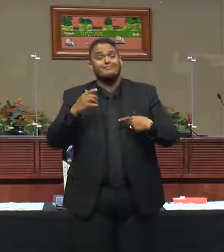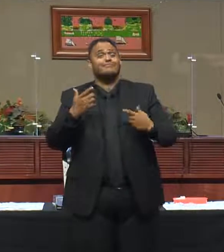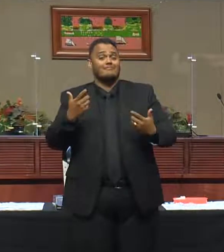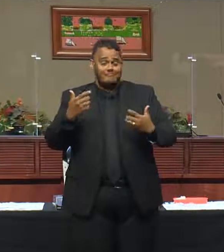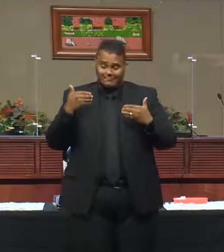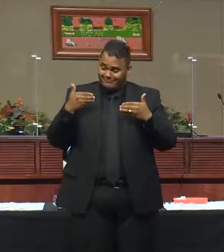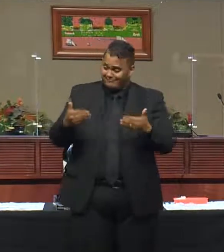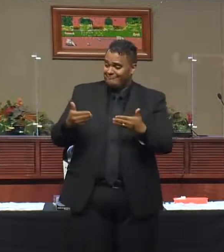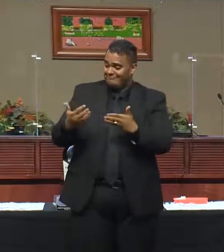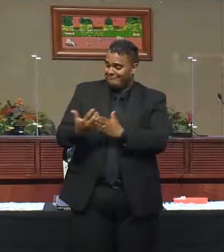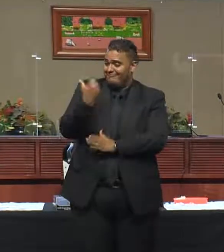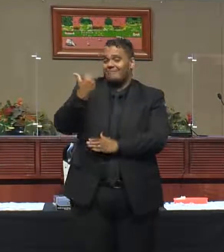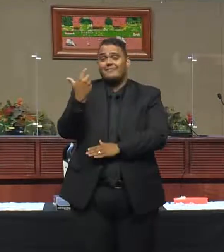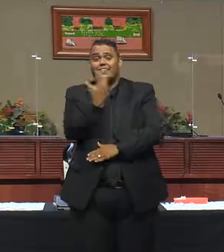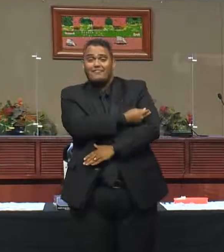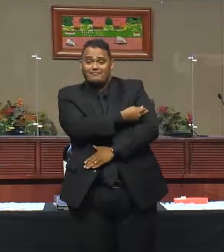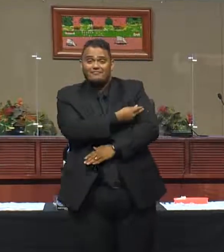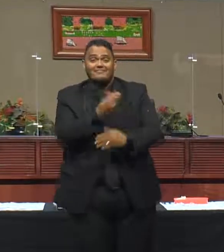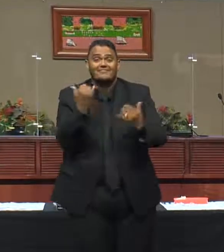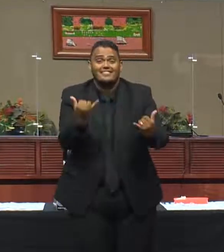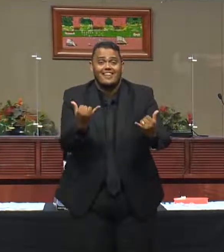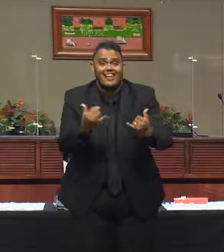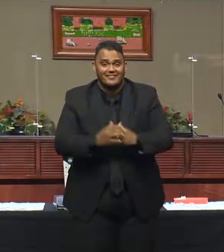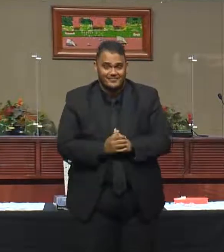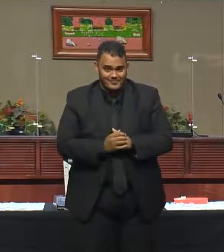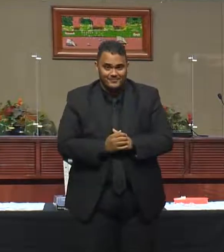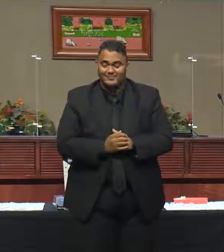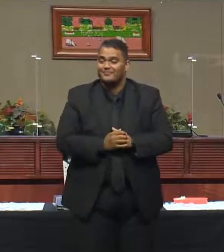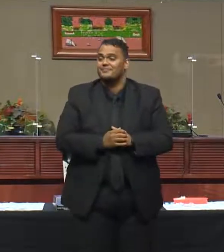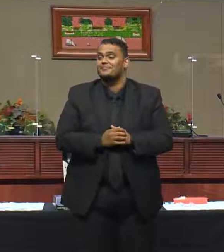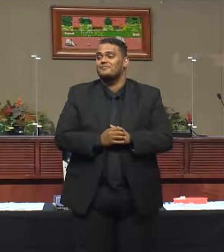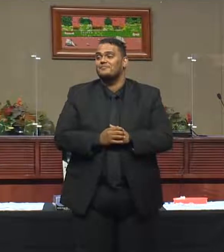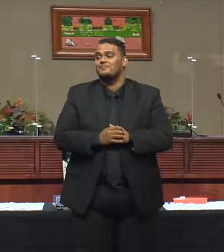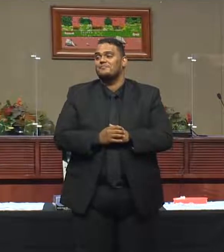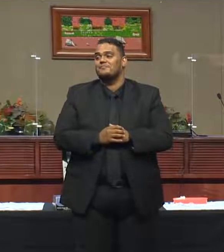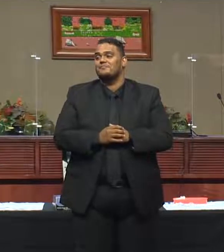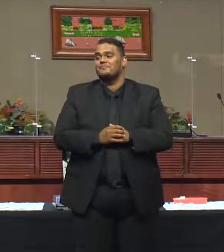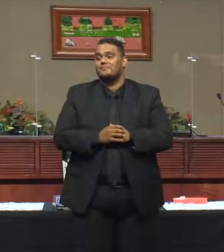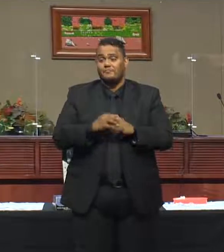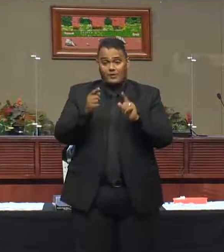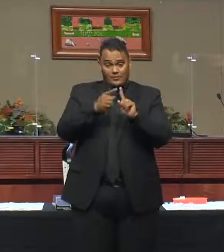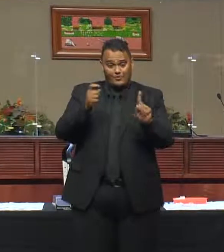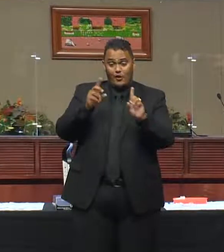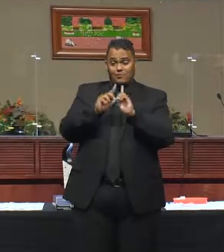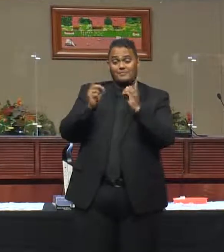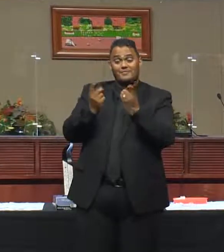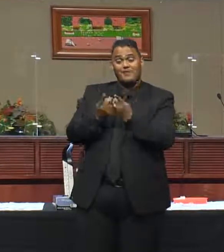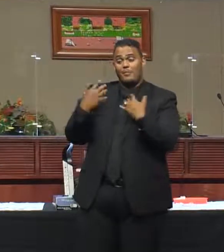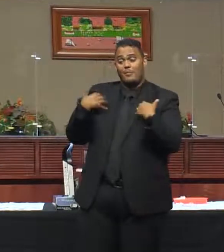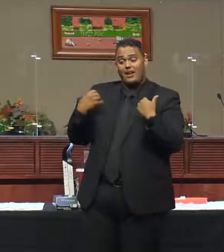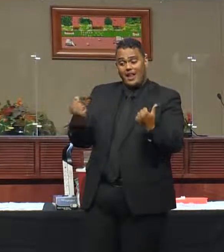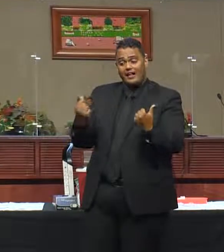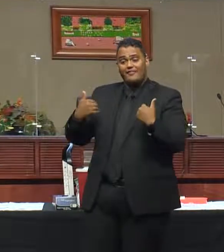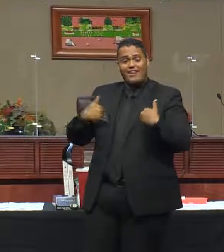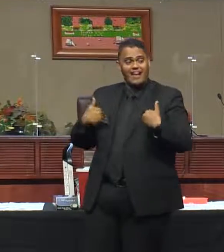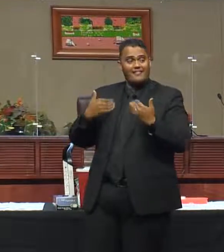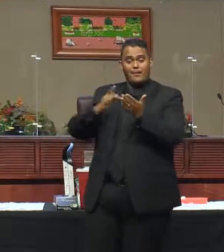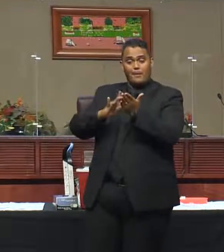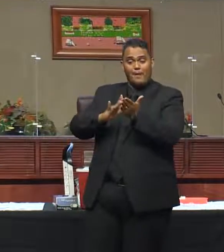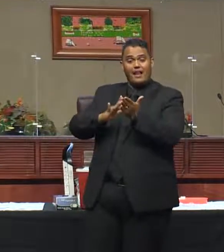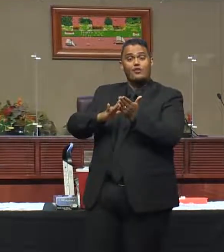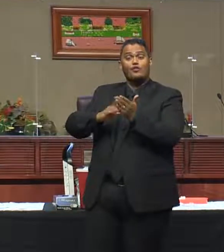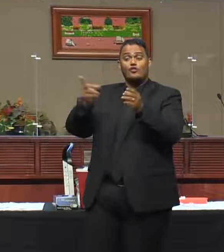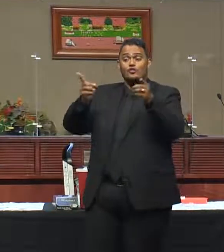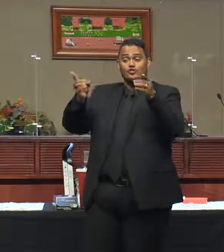with us today. And so we have from the Department of Health, Medical Director Dr.